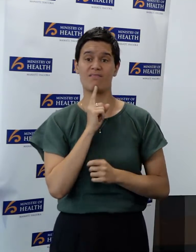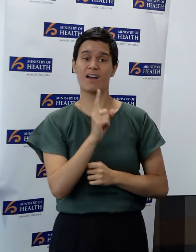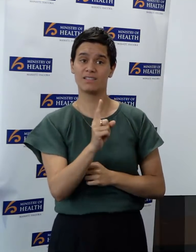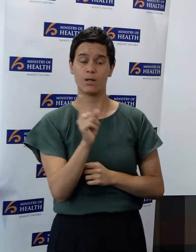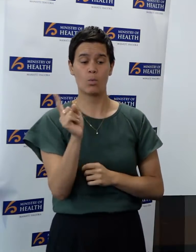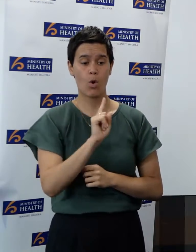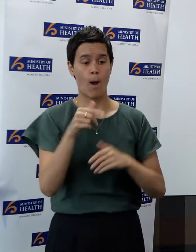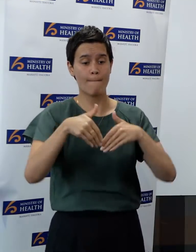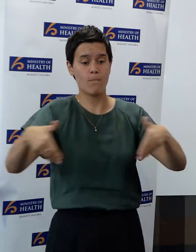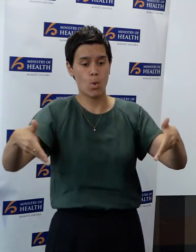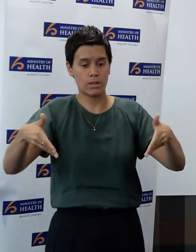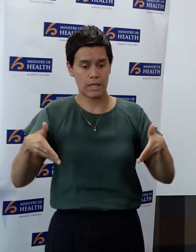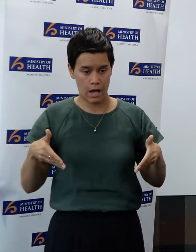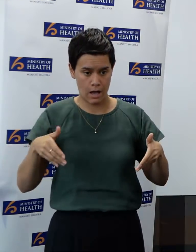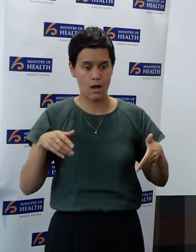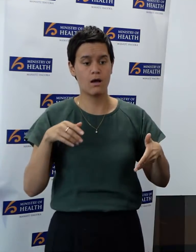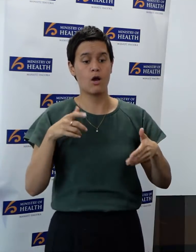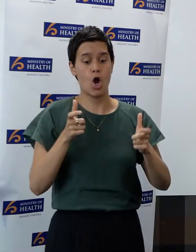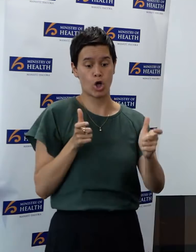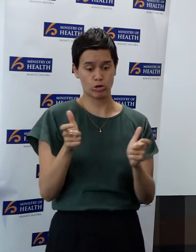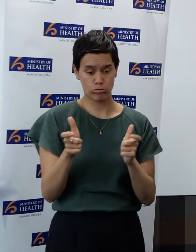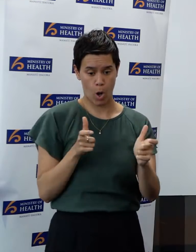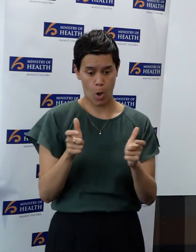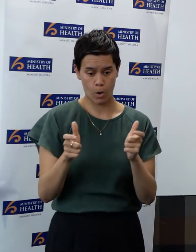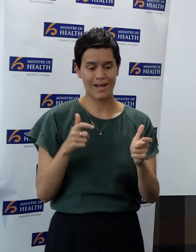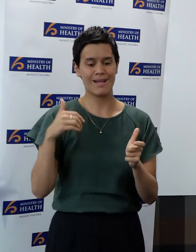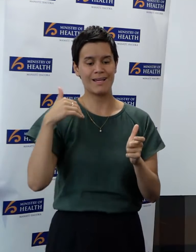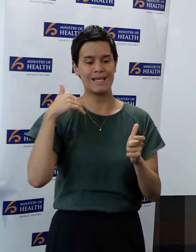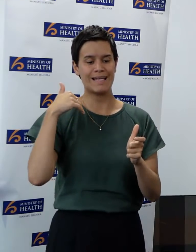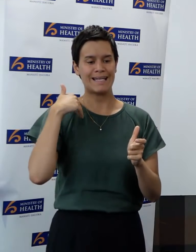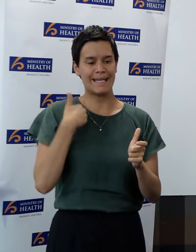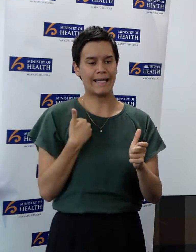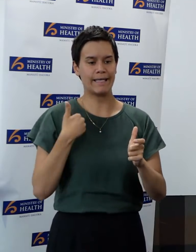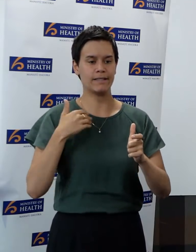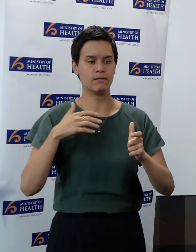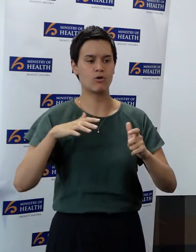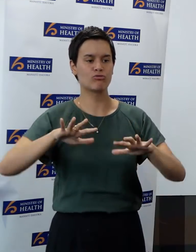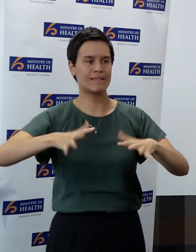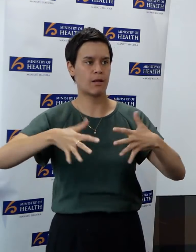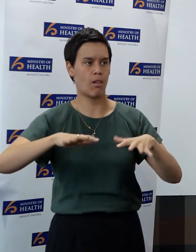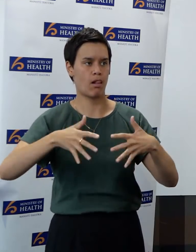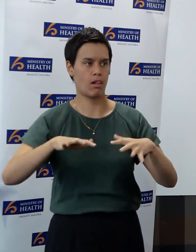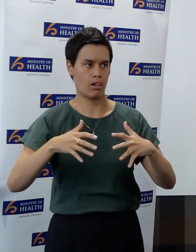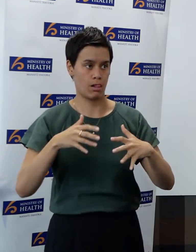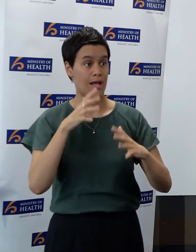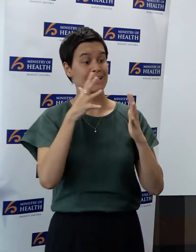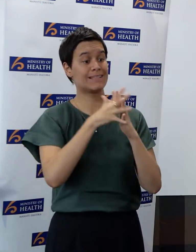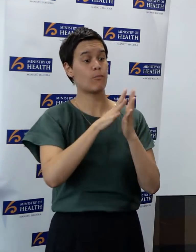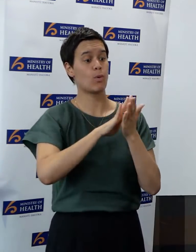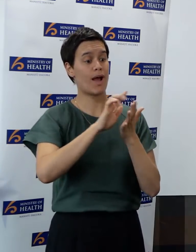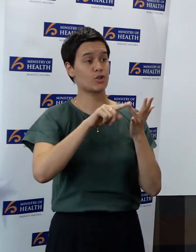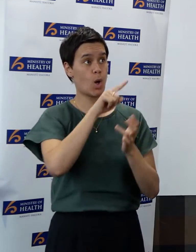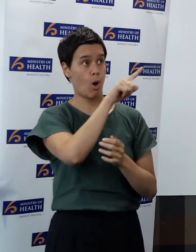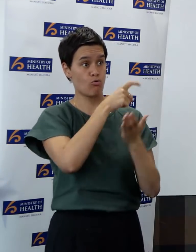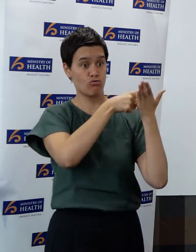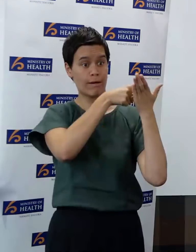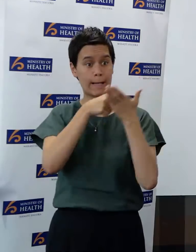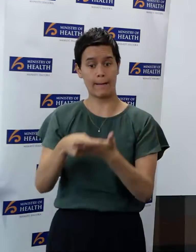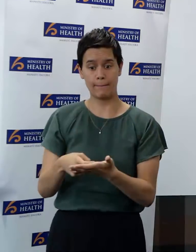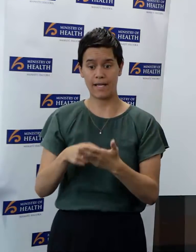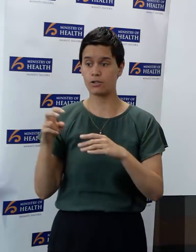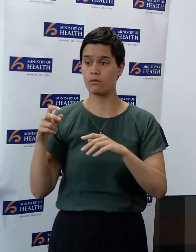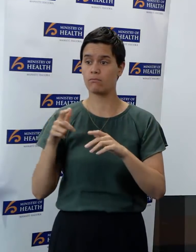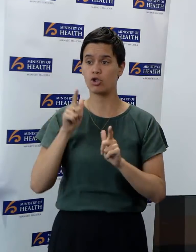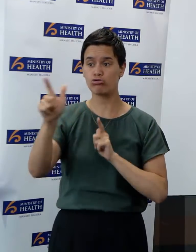and justifiable. And at this stage, WHO is not recommending any restrictions on trade or travel. And our